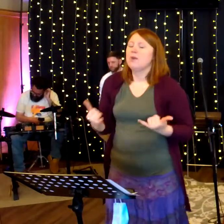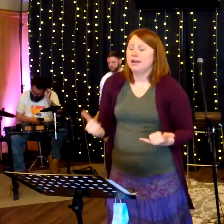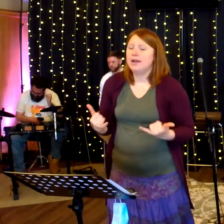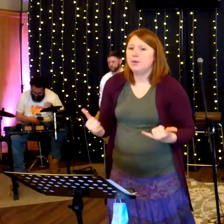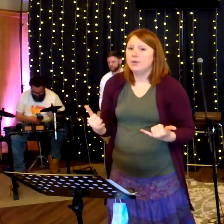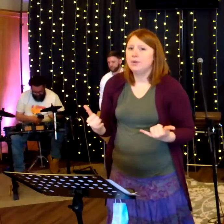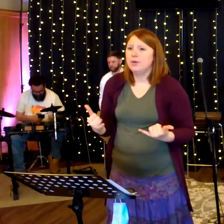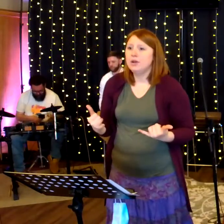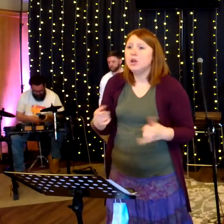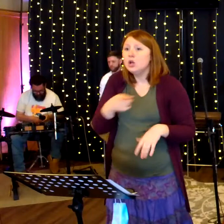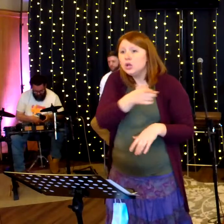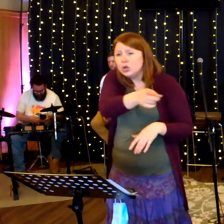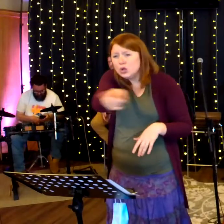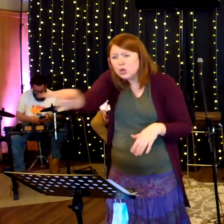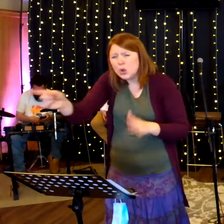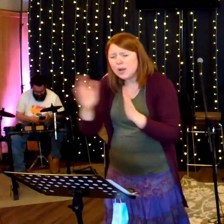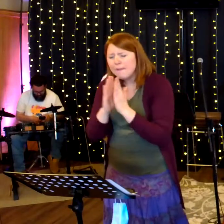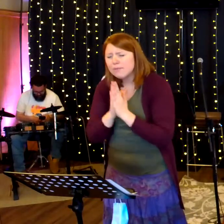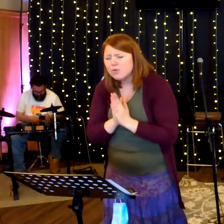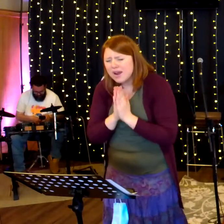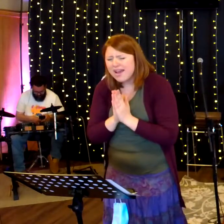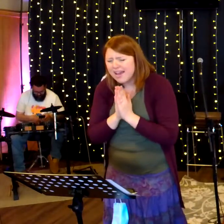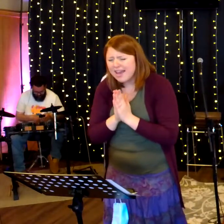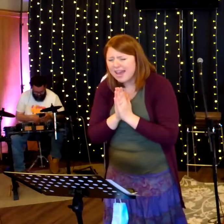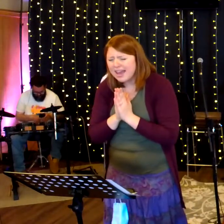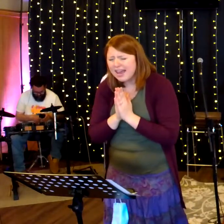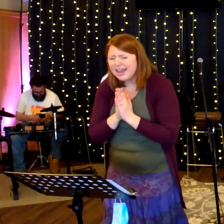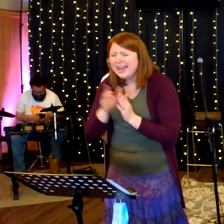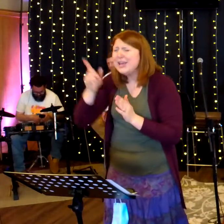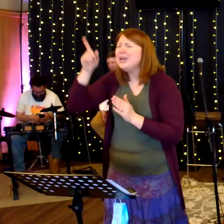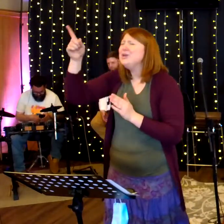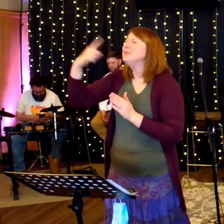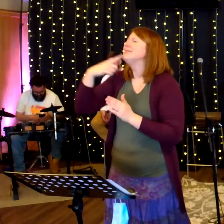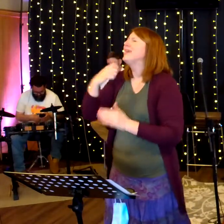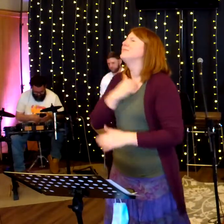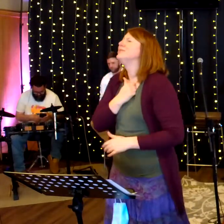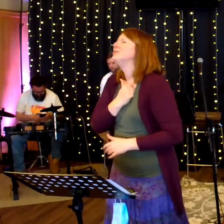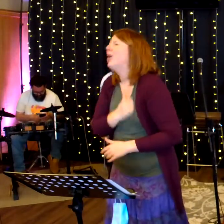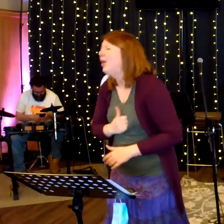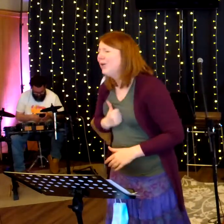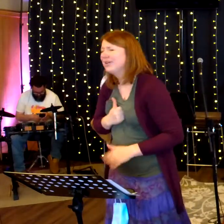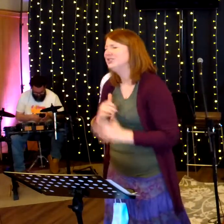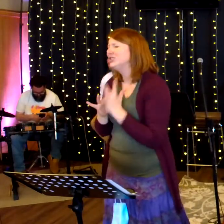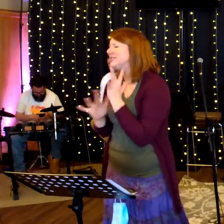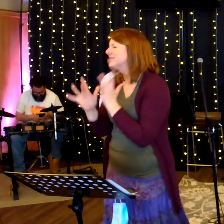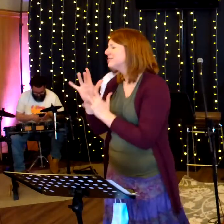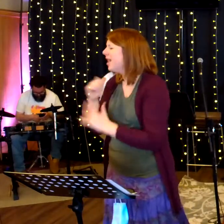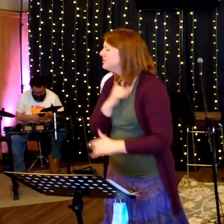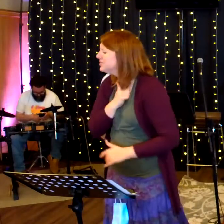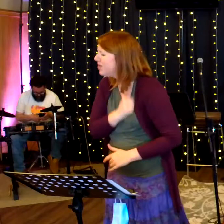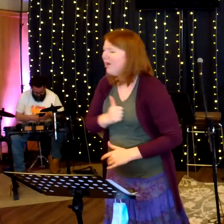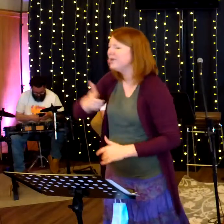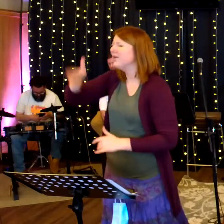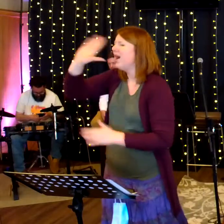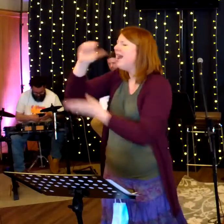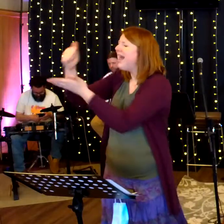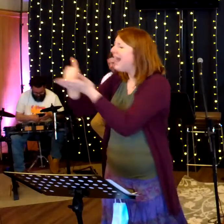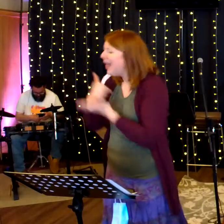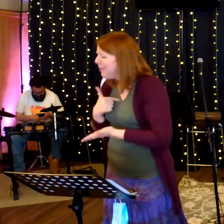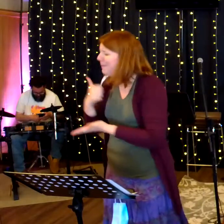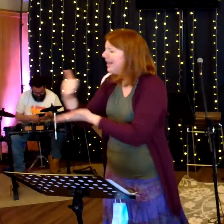And when you pray, when you call on him, when you repent of your sins, when you say, I'm sorry, God, help